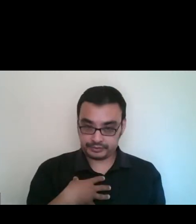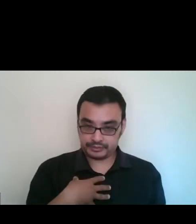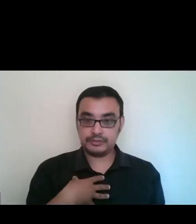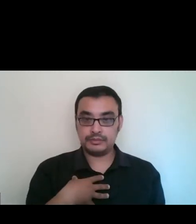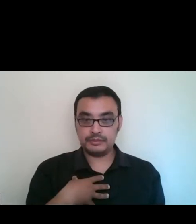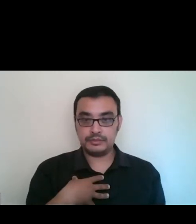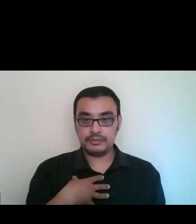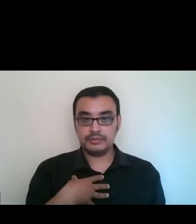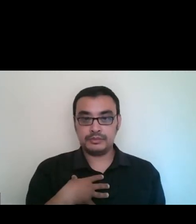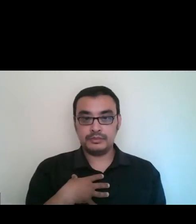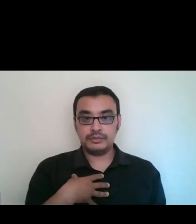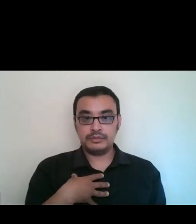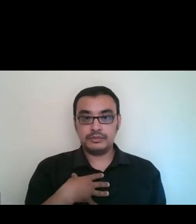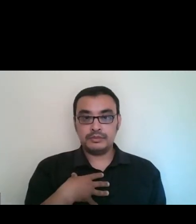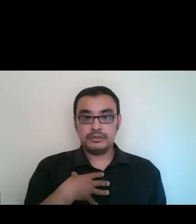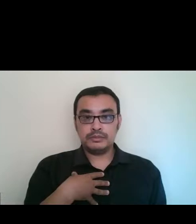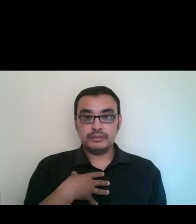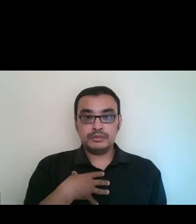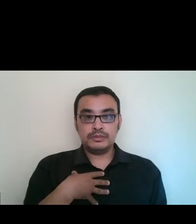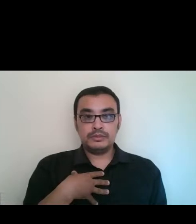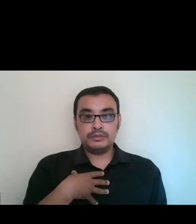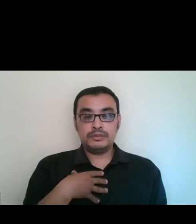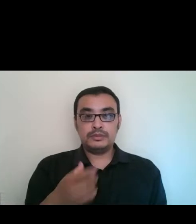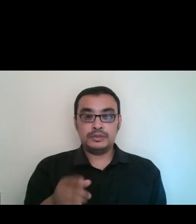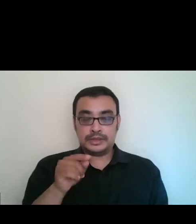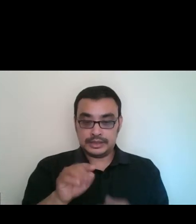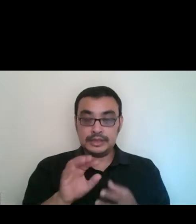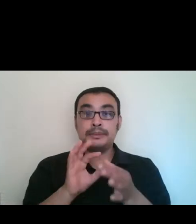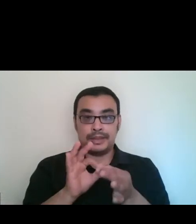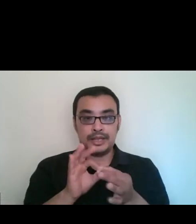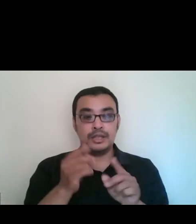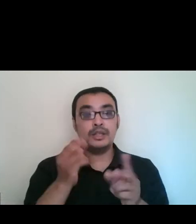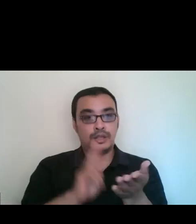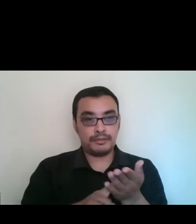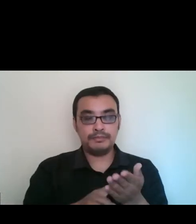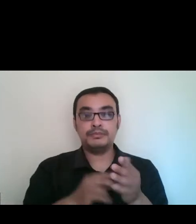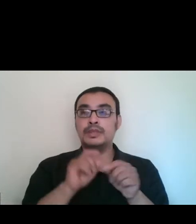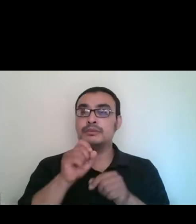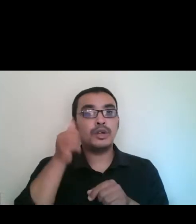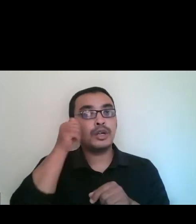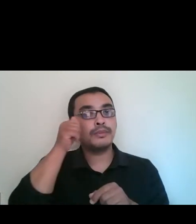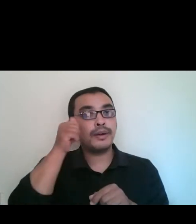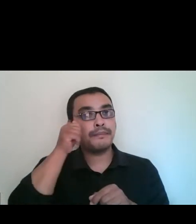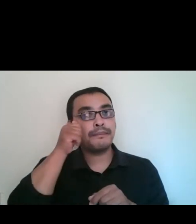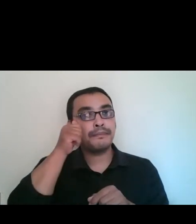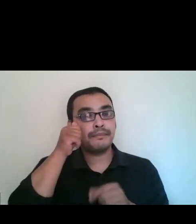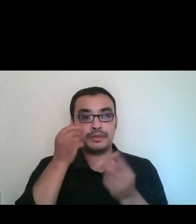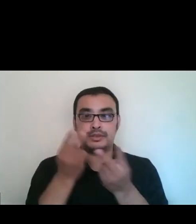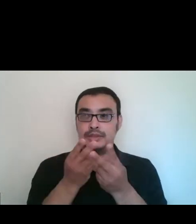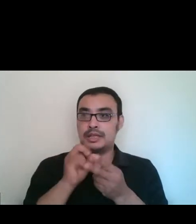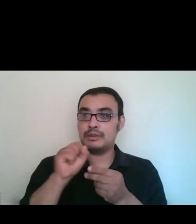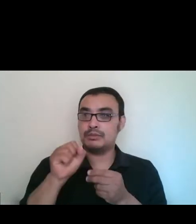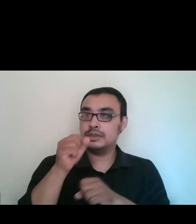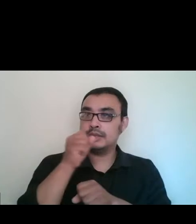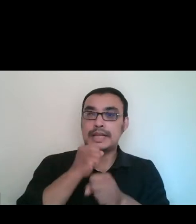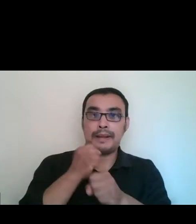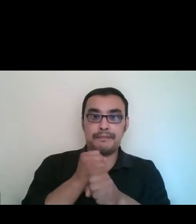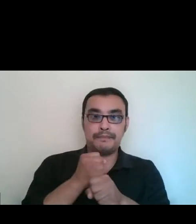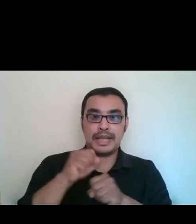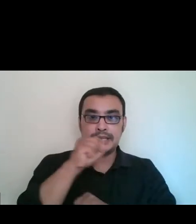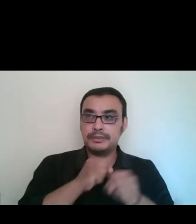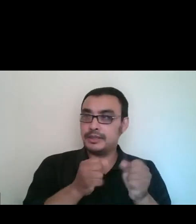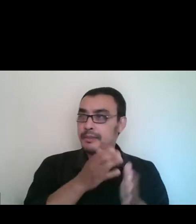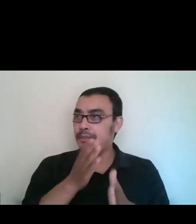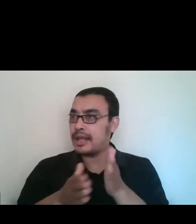work? And linked to that, how do you think that your experience as a fellow and your action plan within